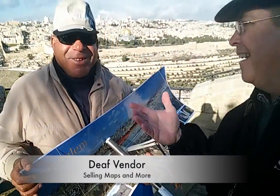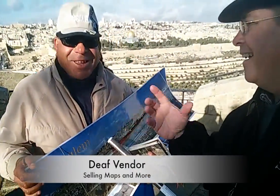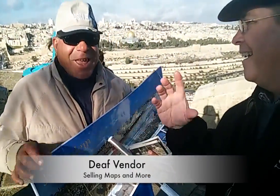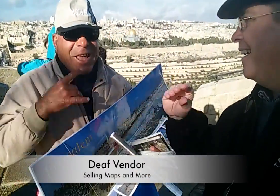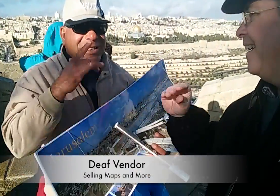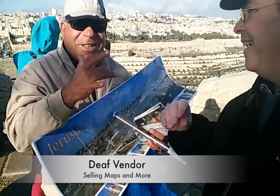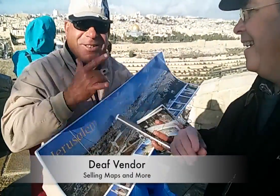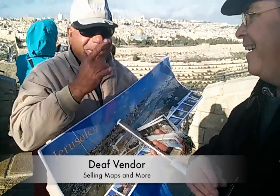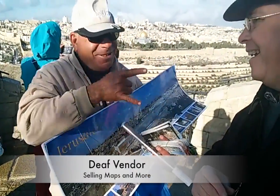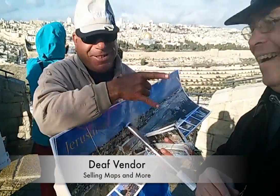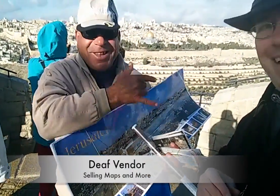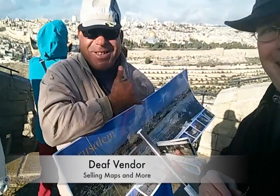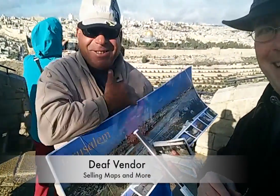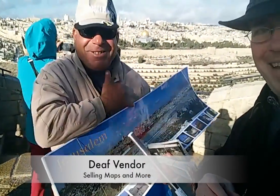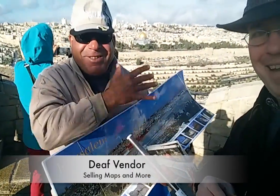Here's a deaf man.